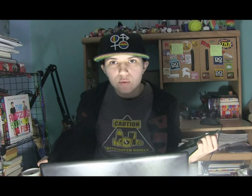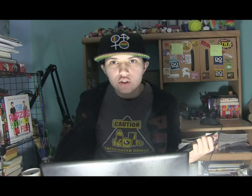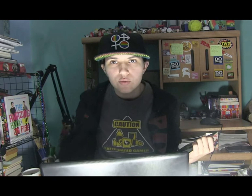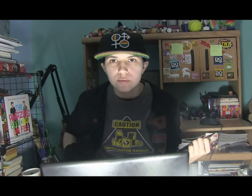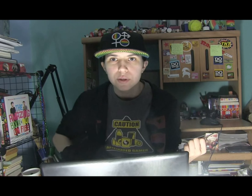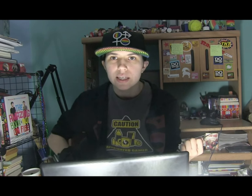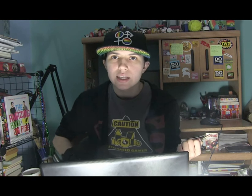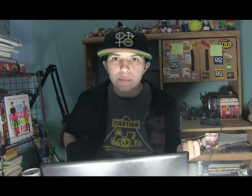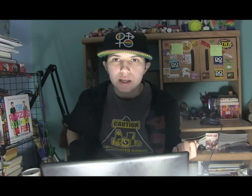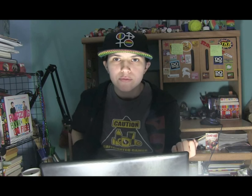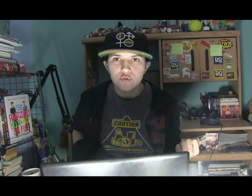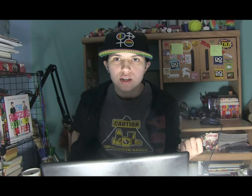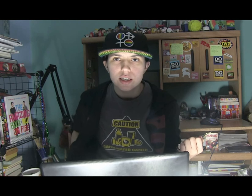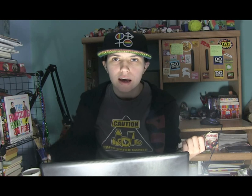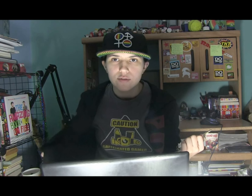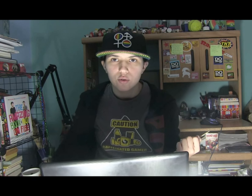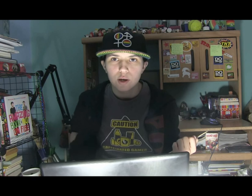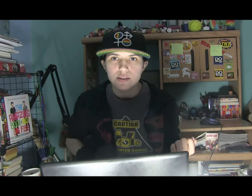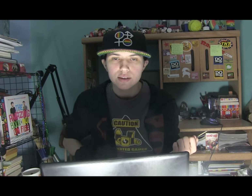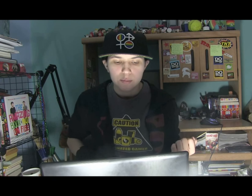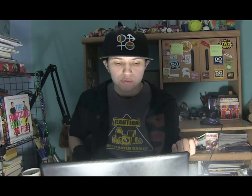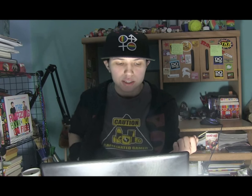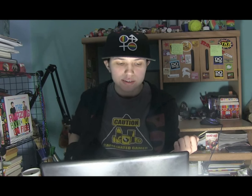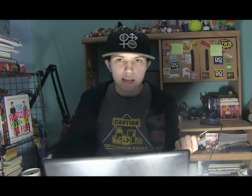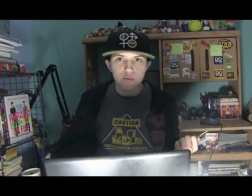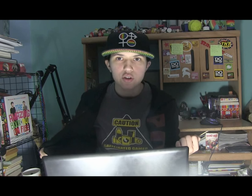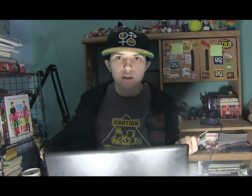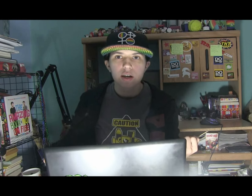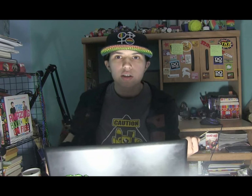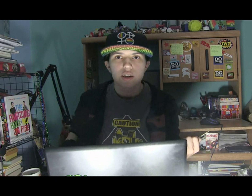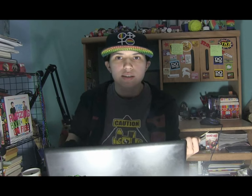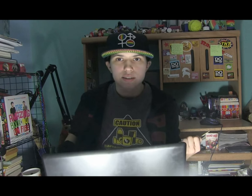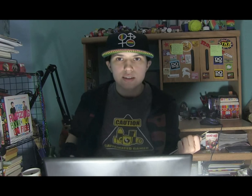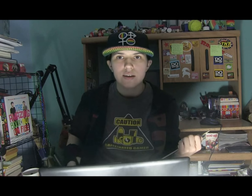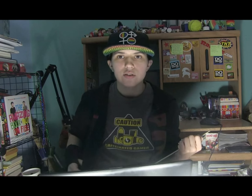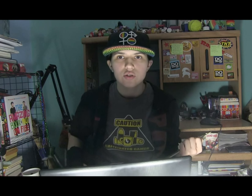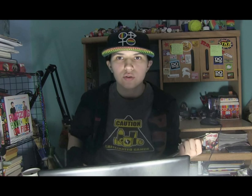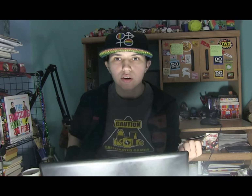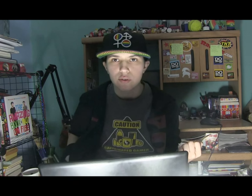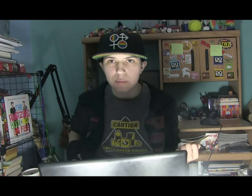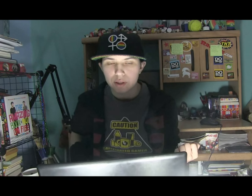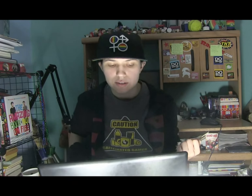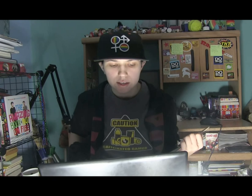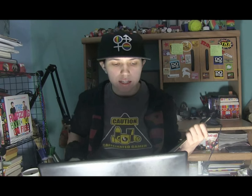language will be laptop free as always, but for this language, just go along with me, please.